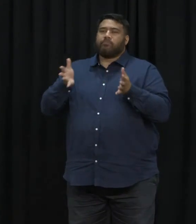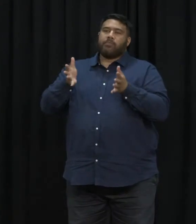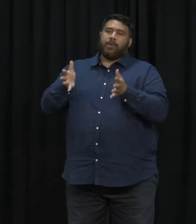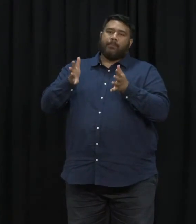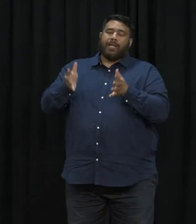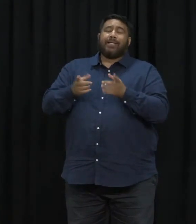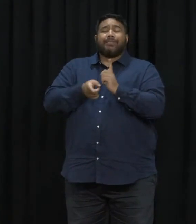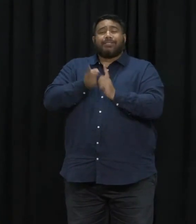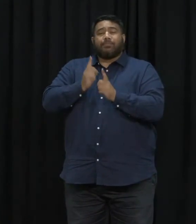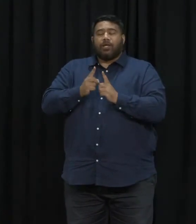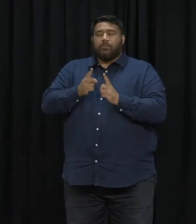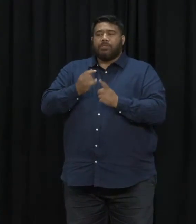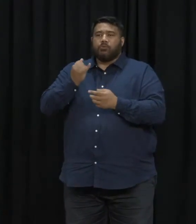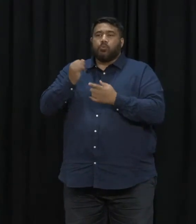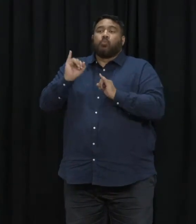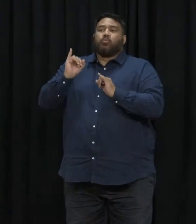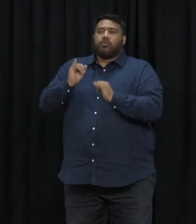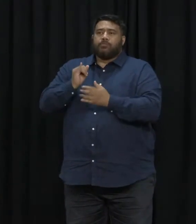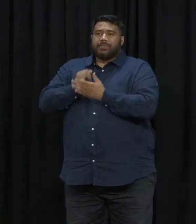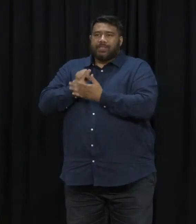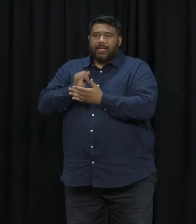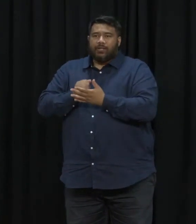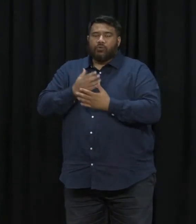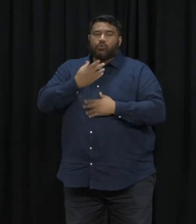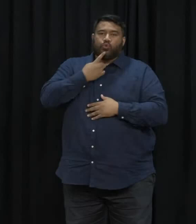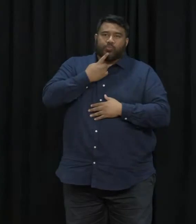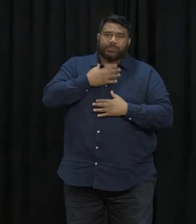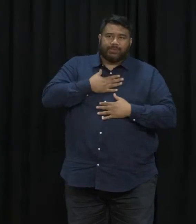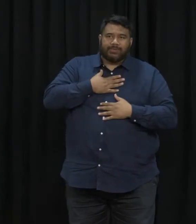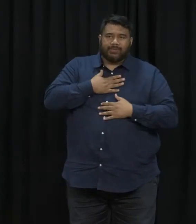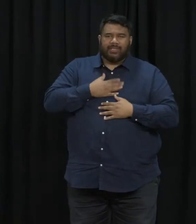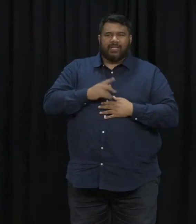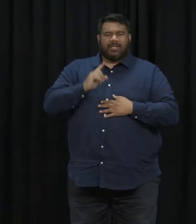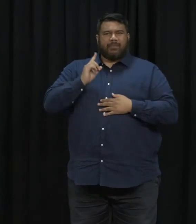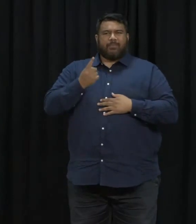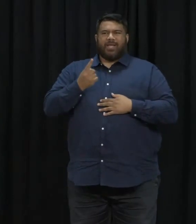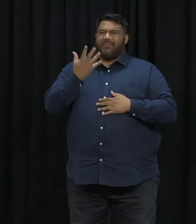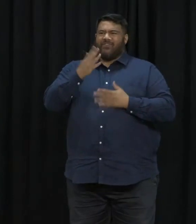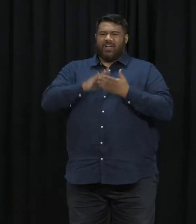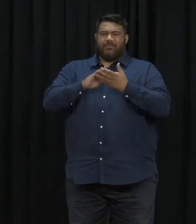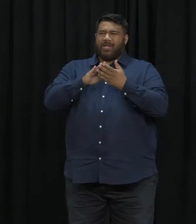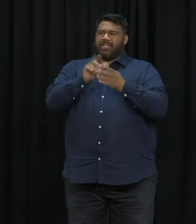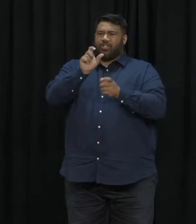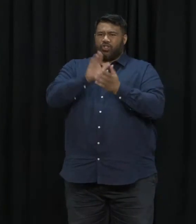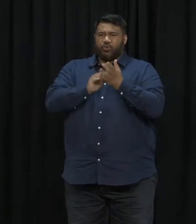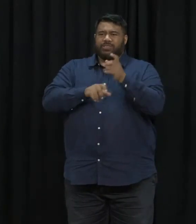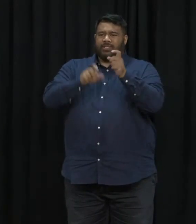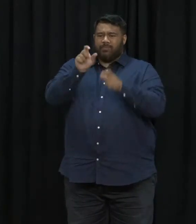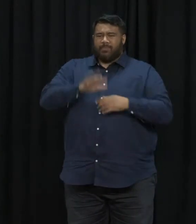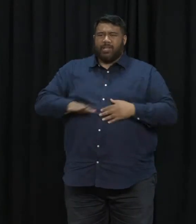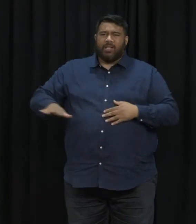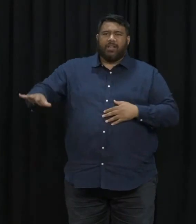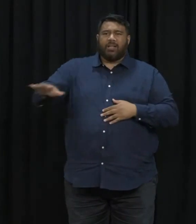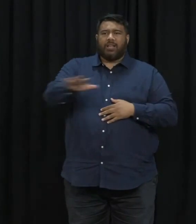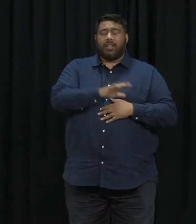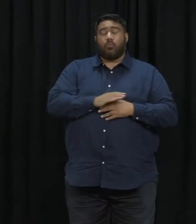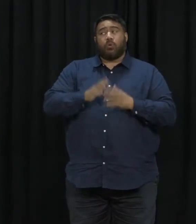is not appropriate and it is not okay for members of the team of 5 million to let the rest of us